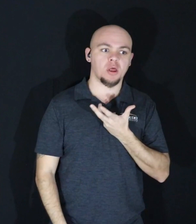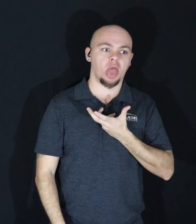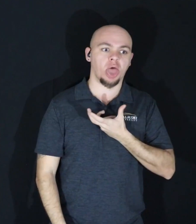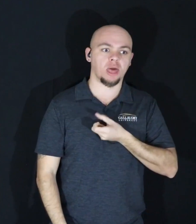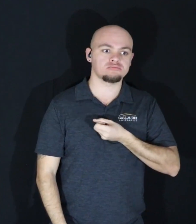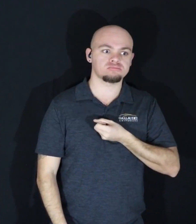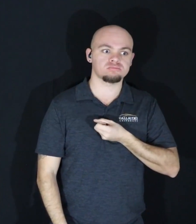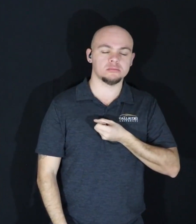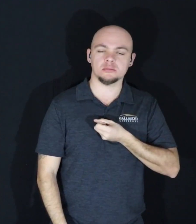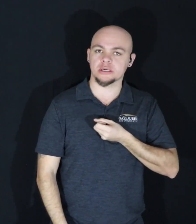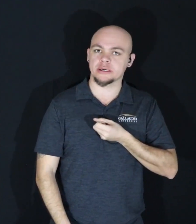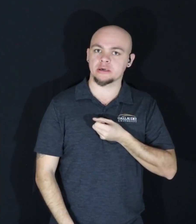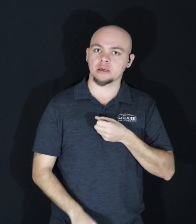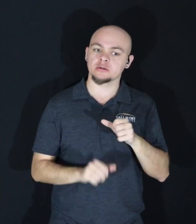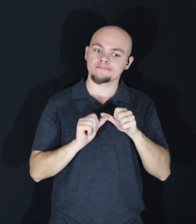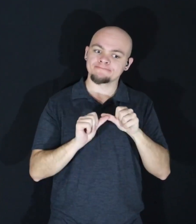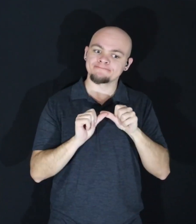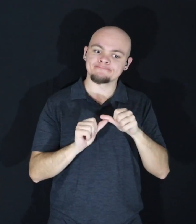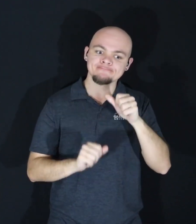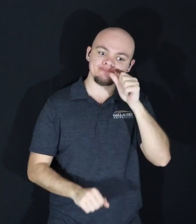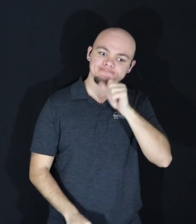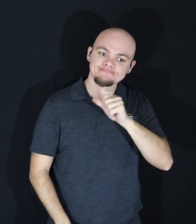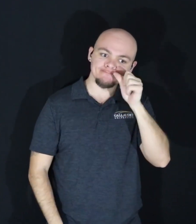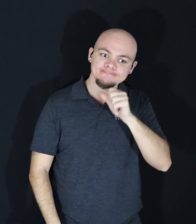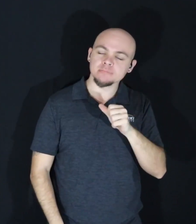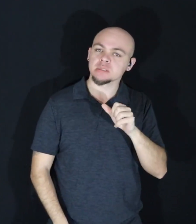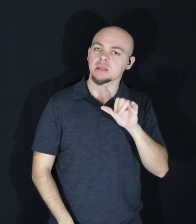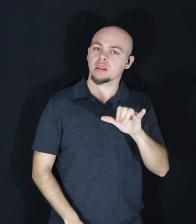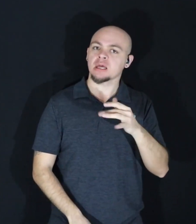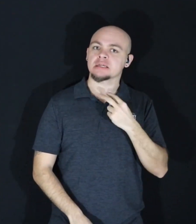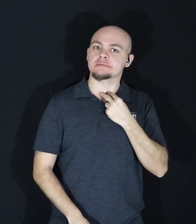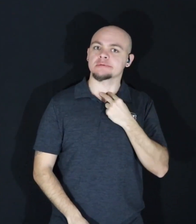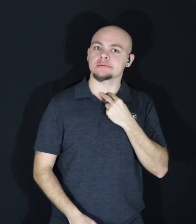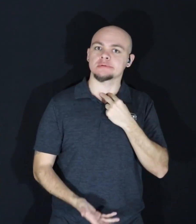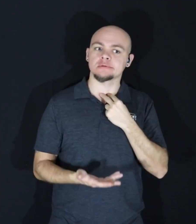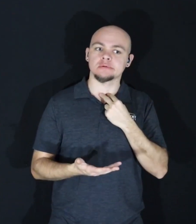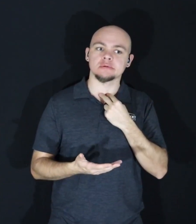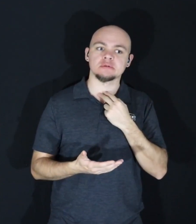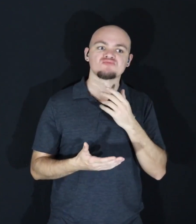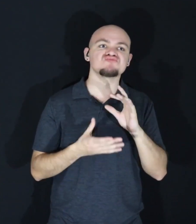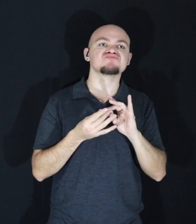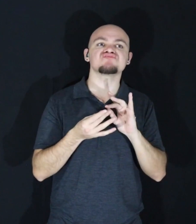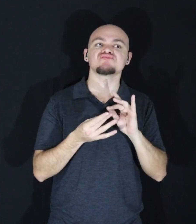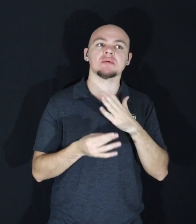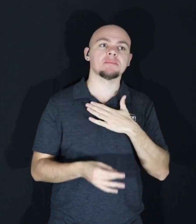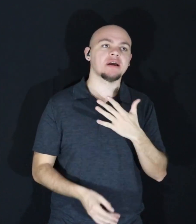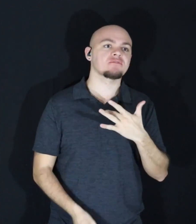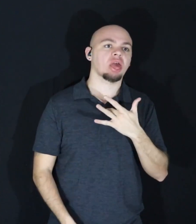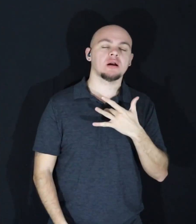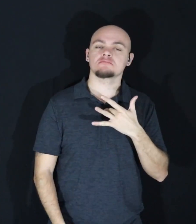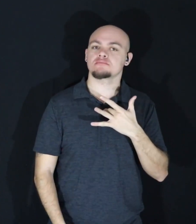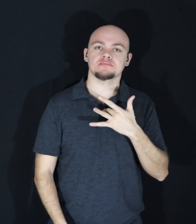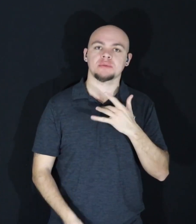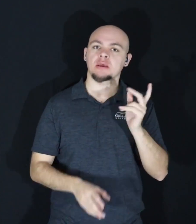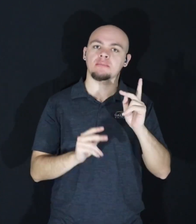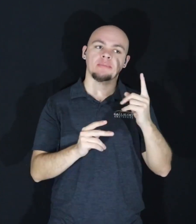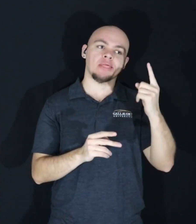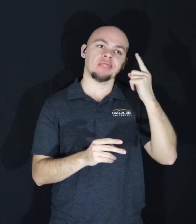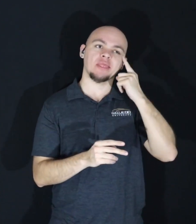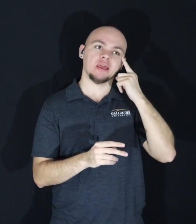out. They feel stuck in a place of, I can't even say anything about how I feel because people will think that I